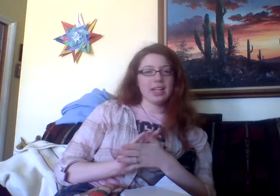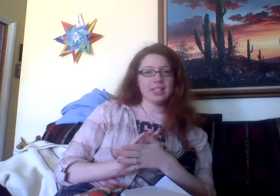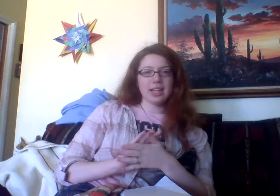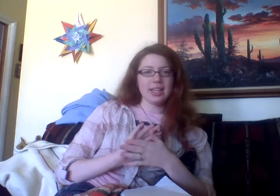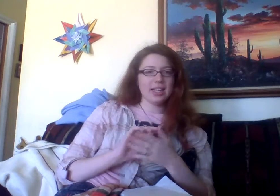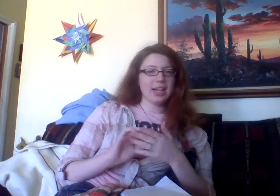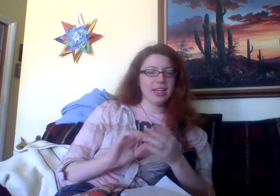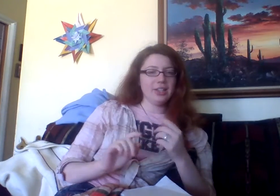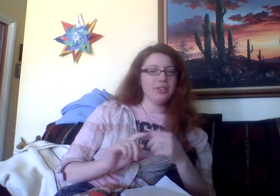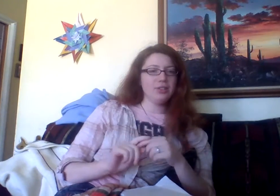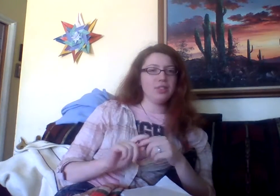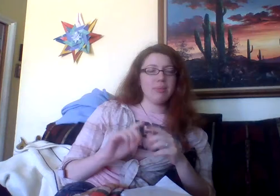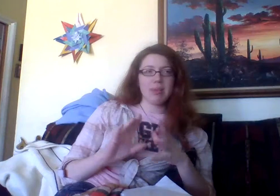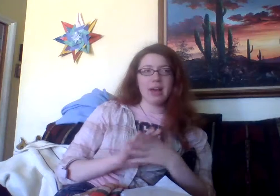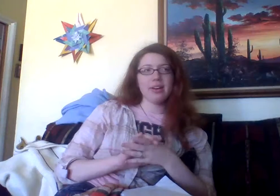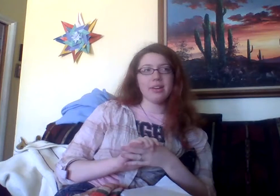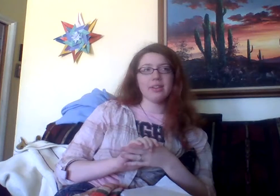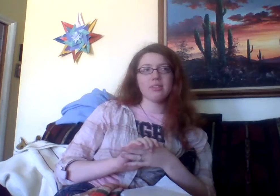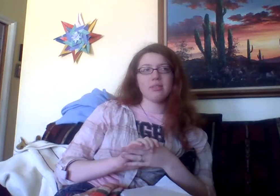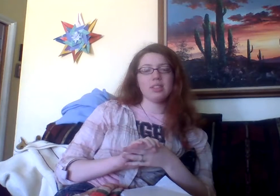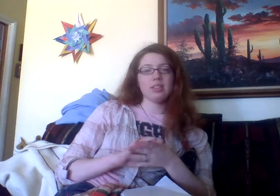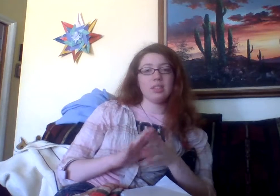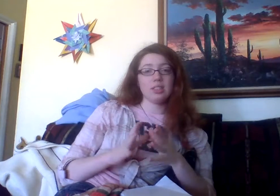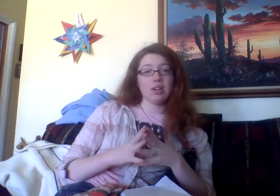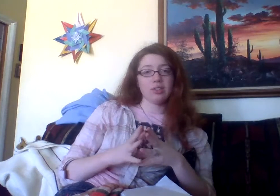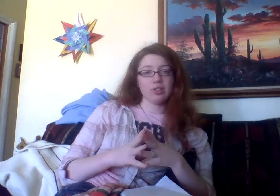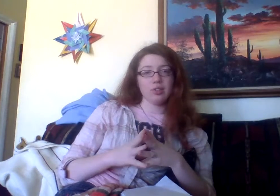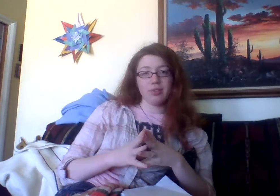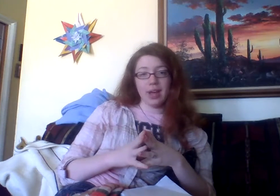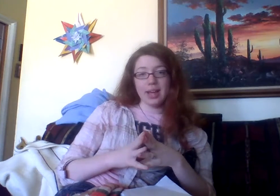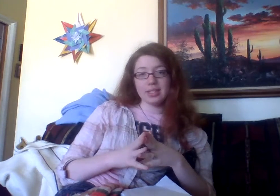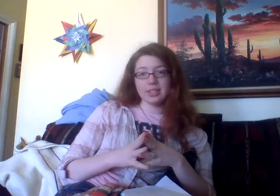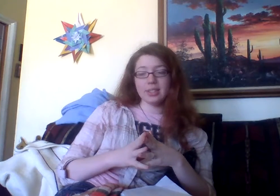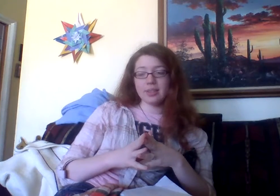less signs I can use, the better. Because songs are so fast.